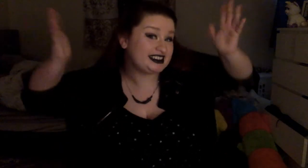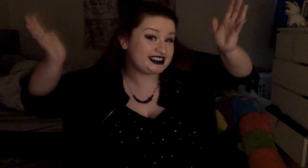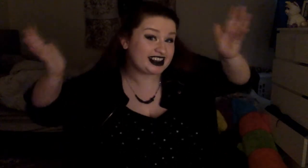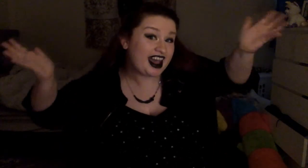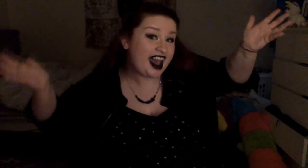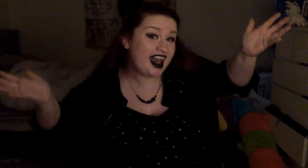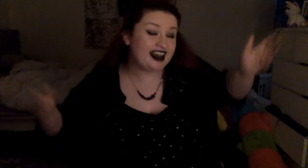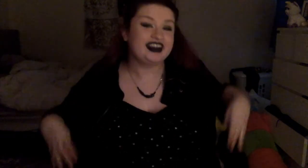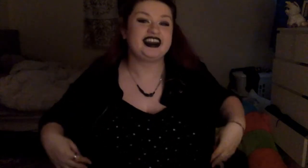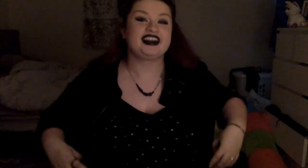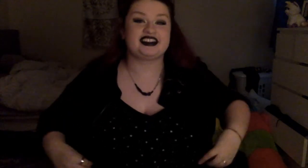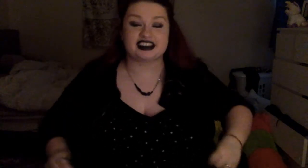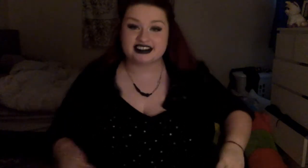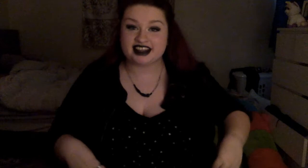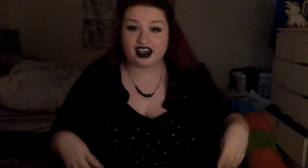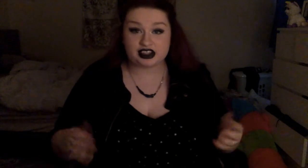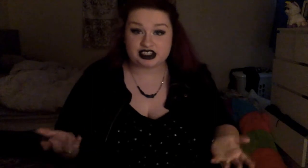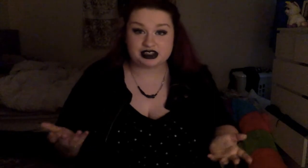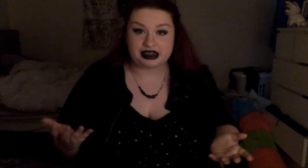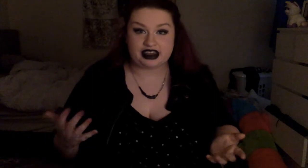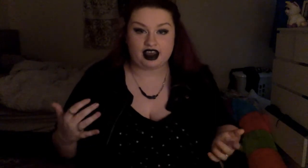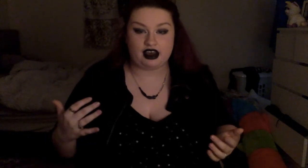ta-da! That's how you do it.